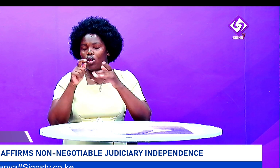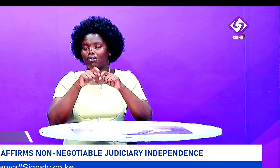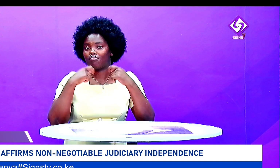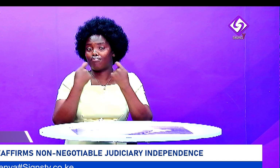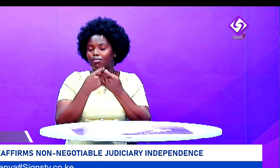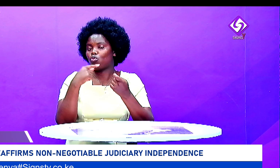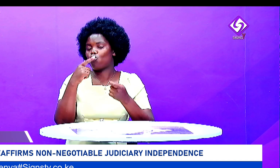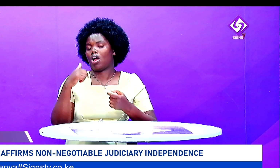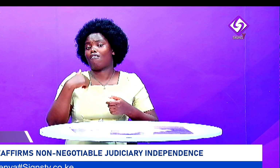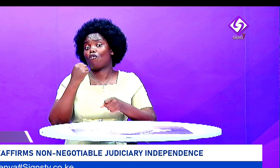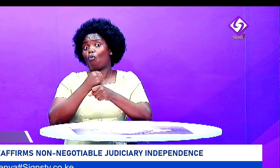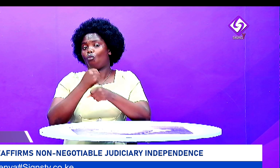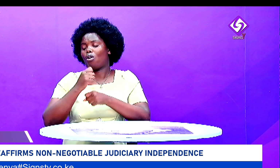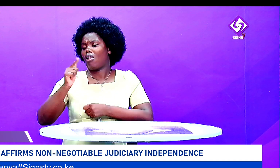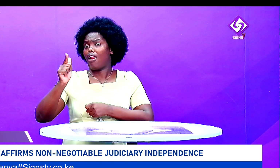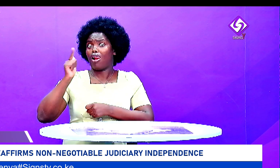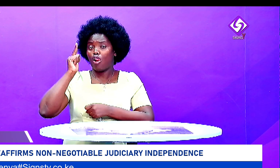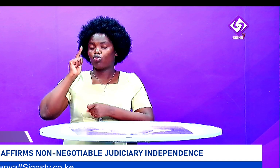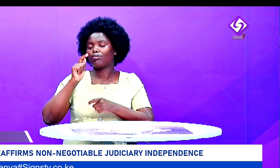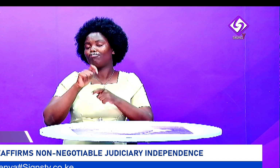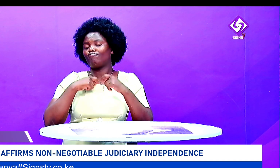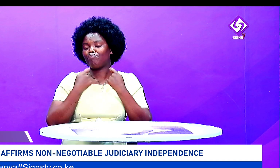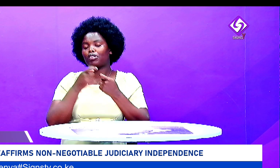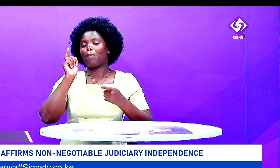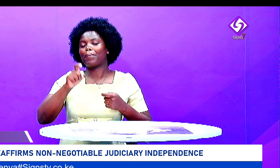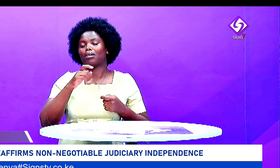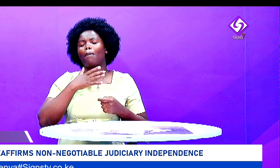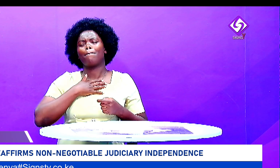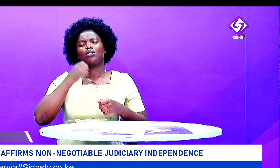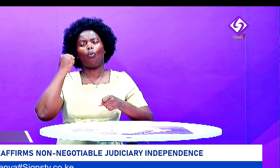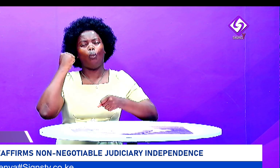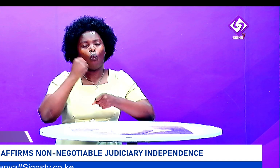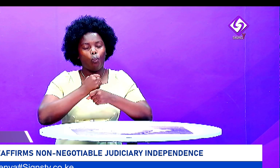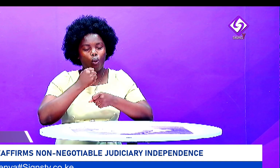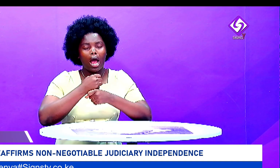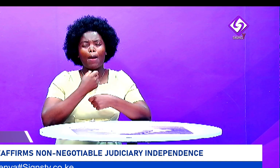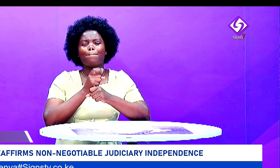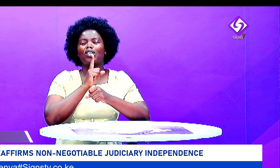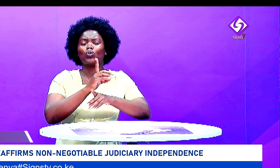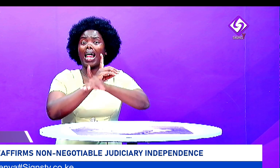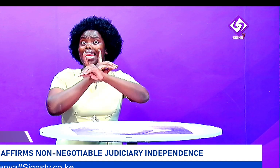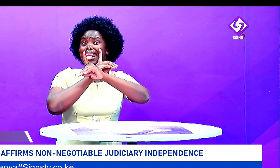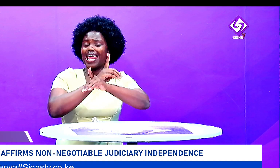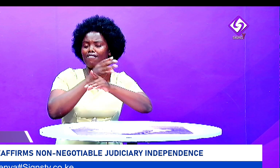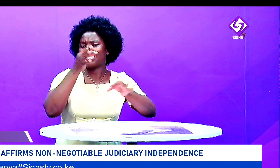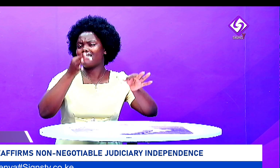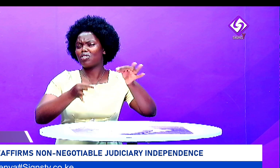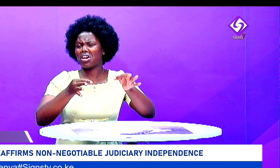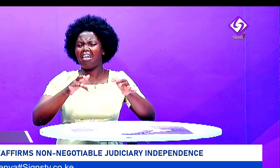As the Chief Justice has said, that we have to work together with the law, and we must make sure that we defend